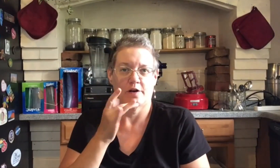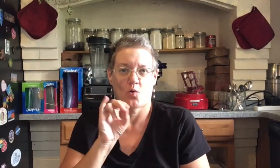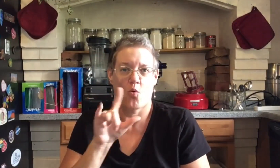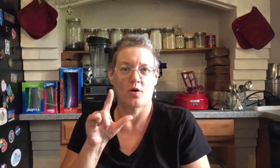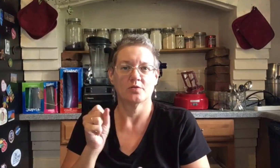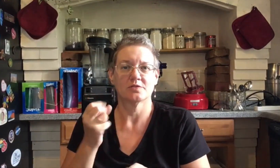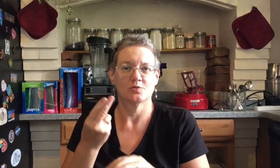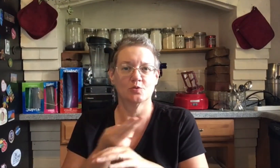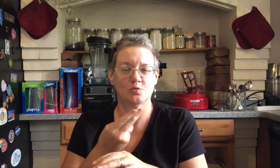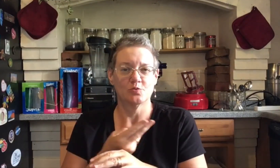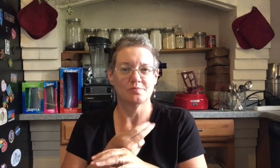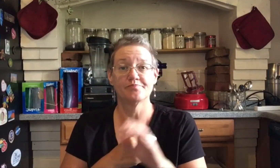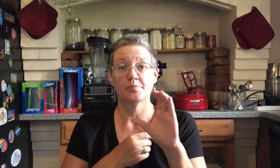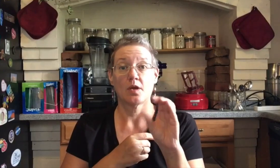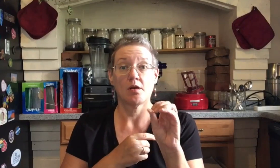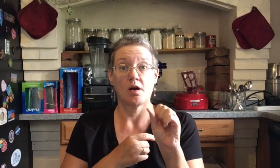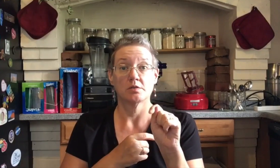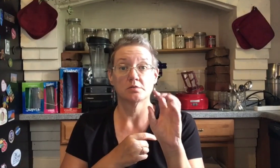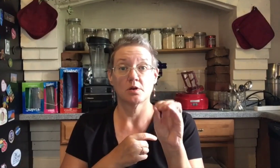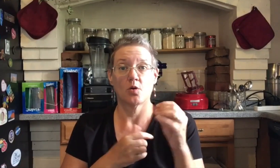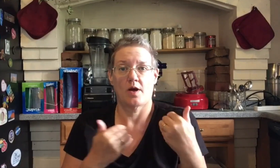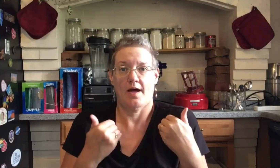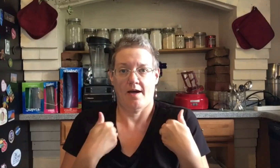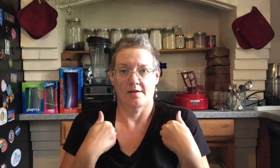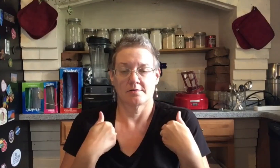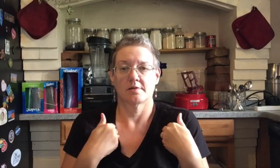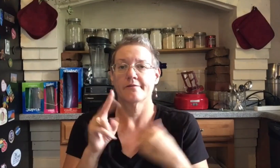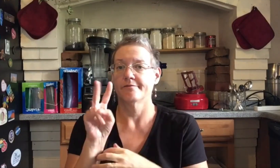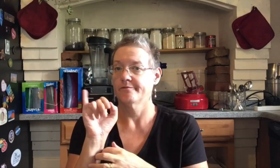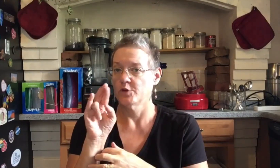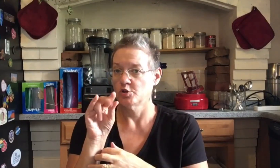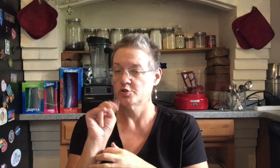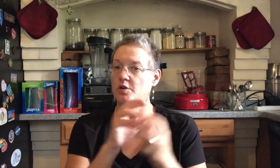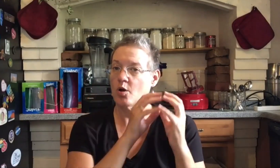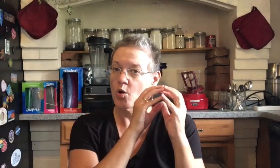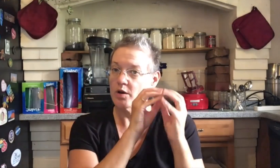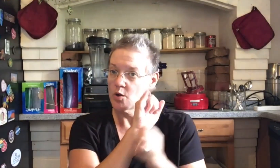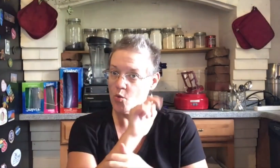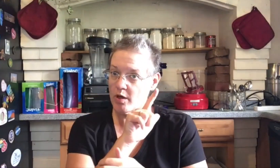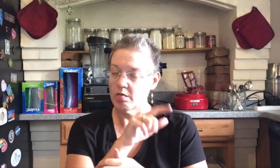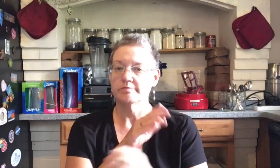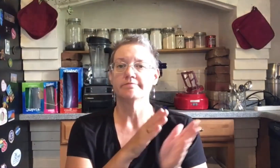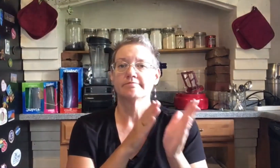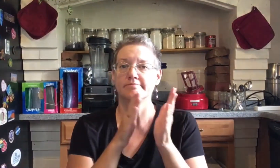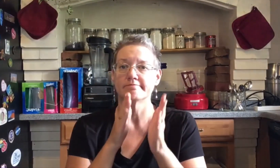your favorites. Costco does have virgin coconut oil,